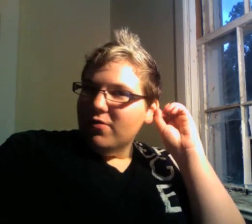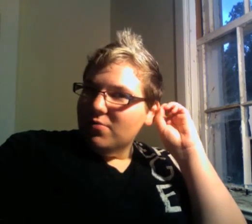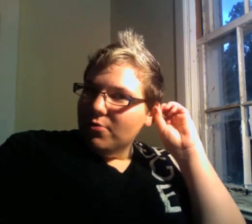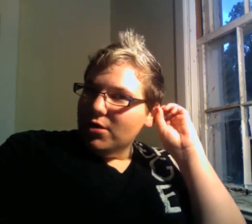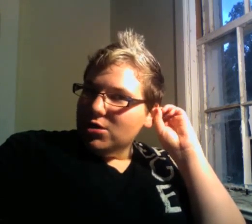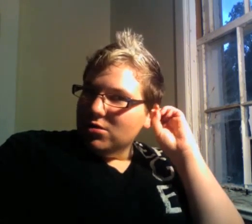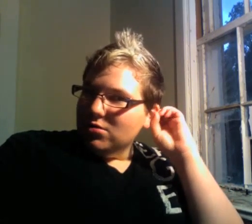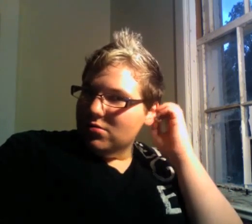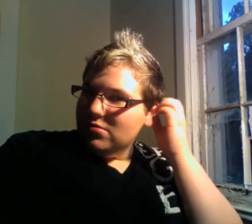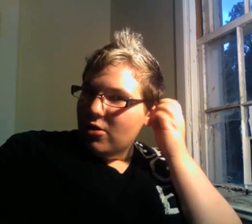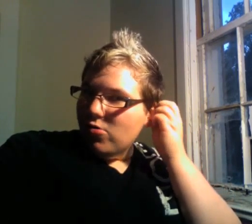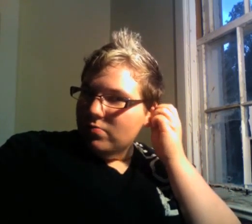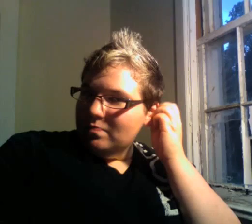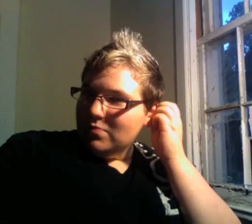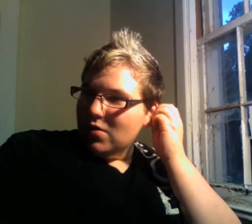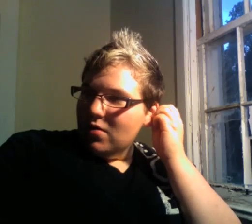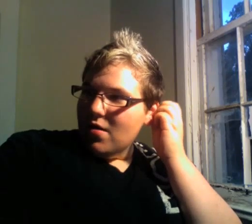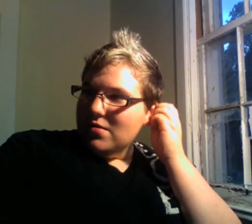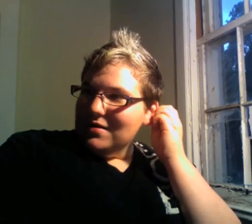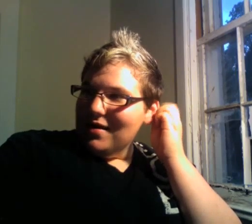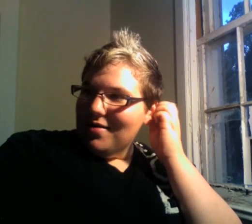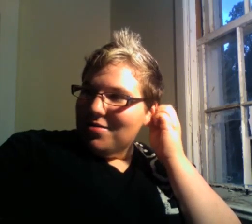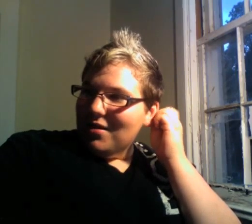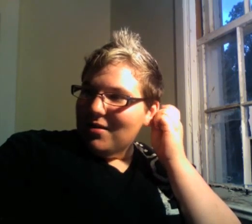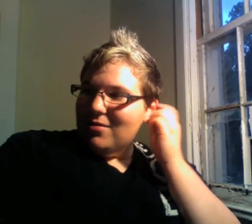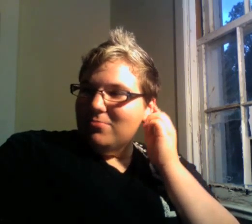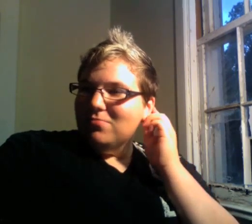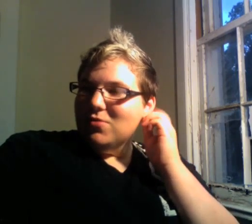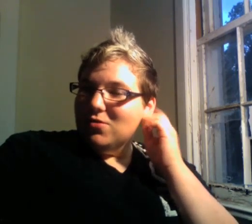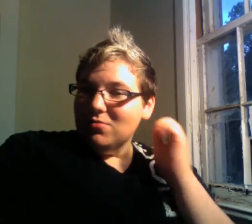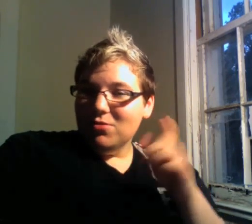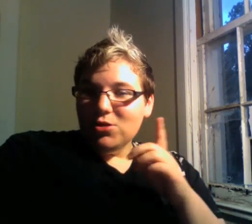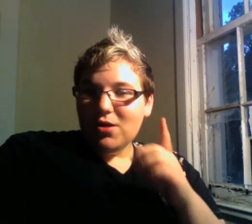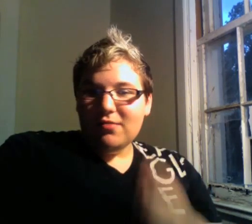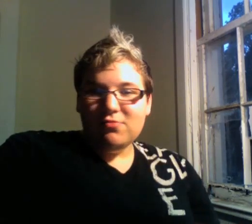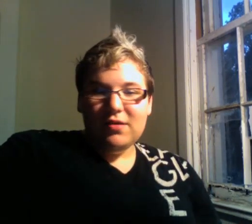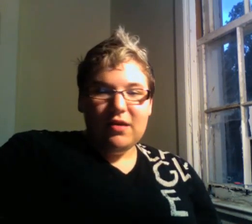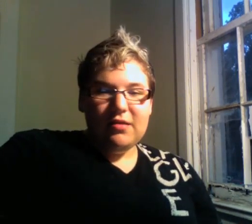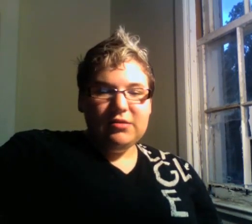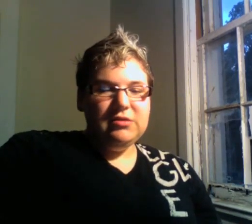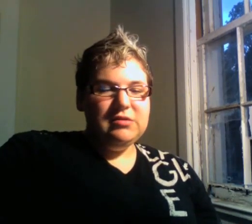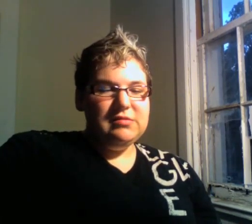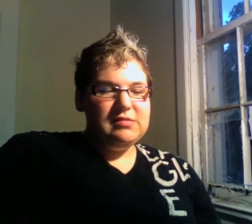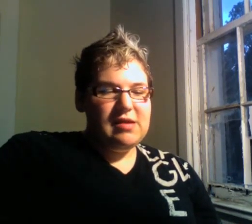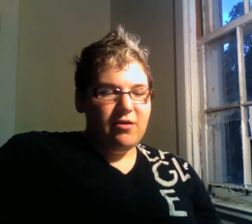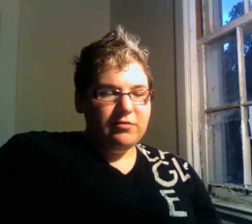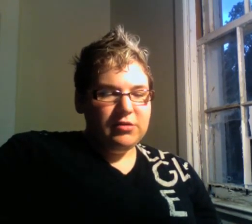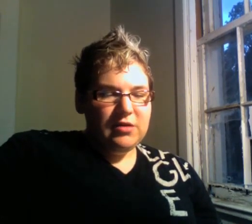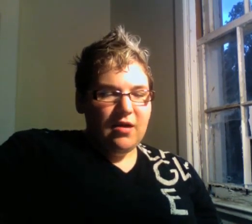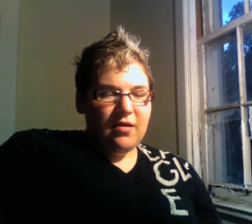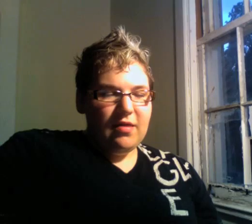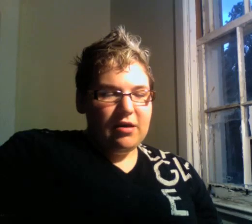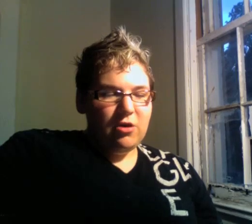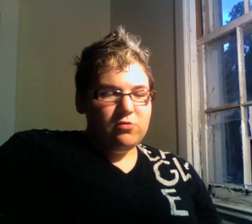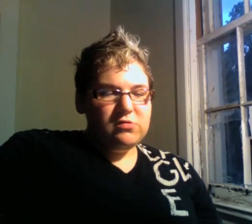inspiration so I think I'm gonna I'm gonna try this weekend and see how that goes